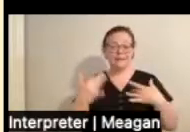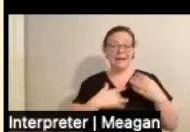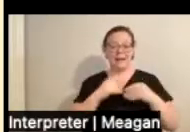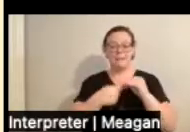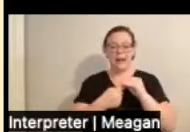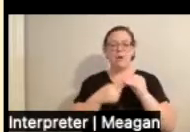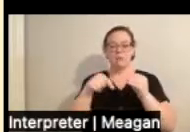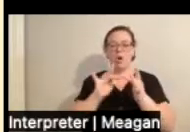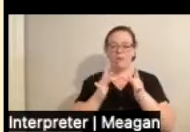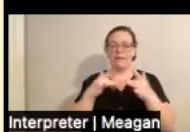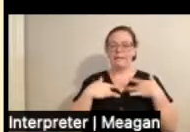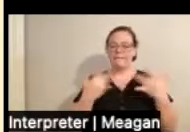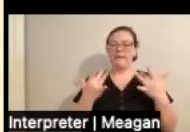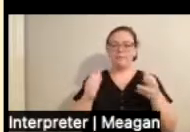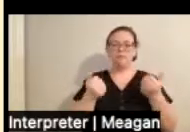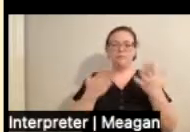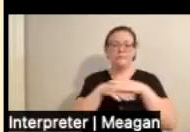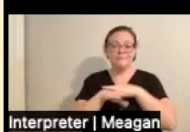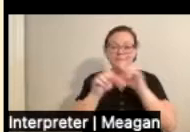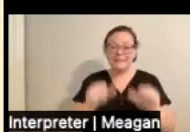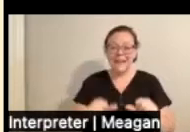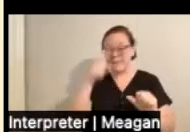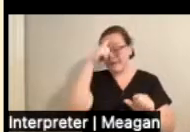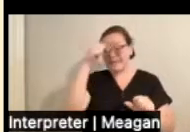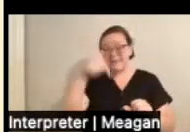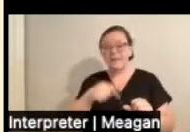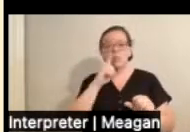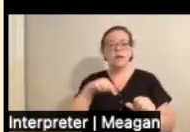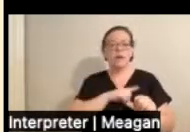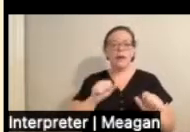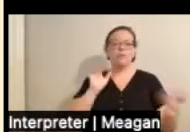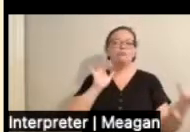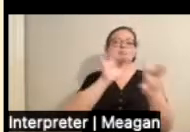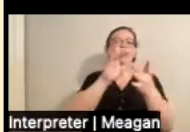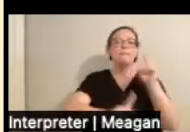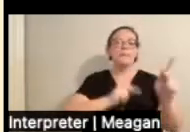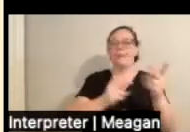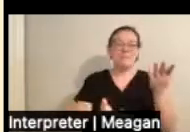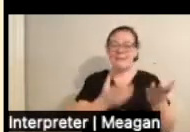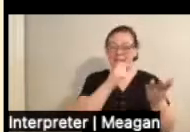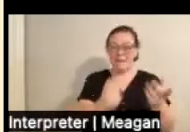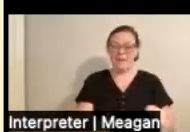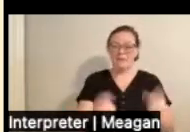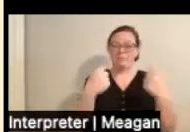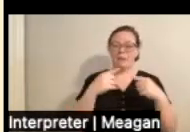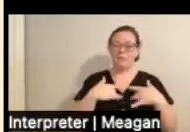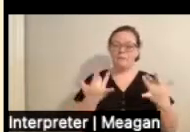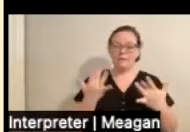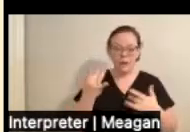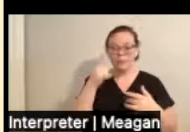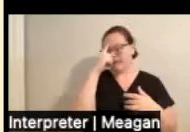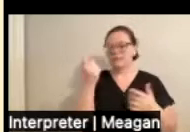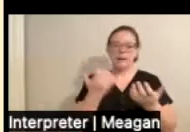events provide. And because of this format, we are able to reach people who might not otherwise be able to make our events because of everything